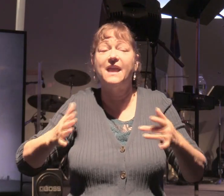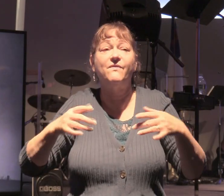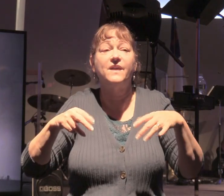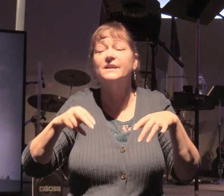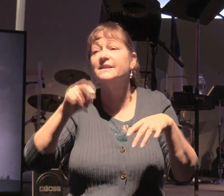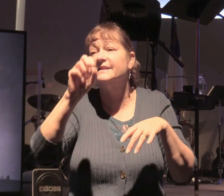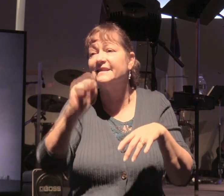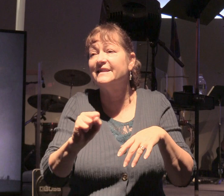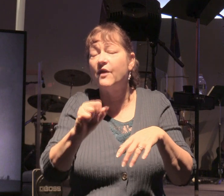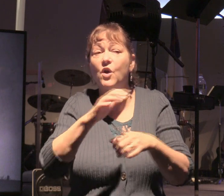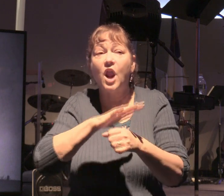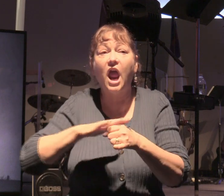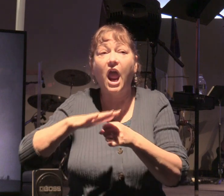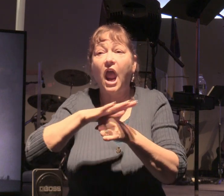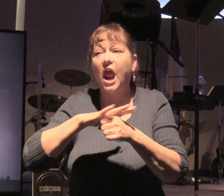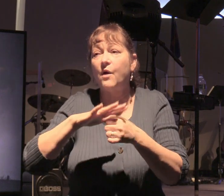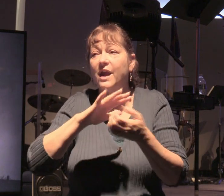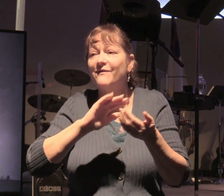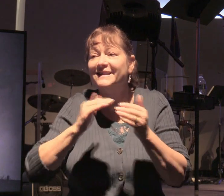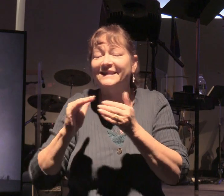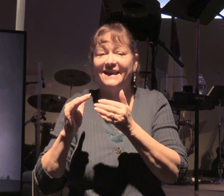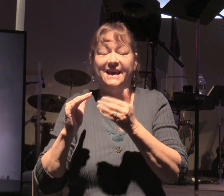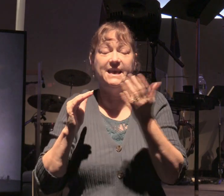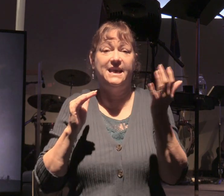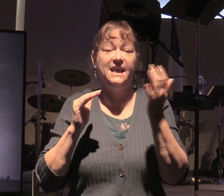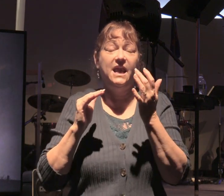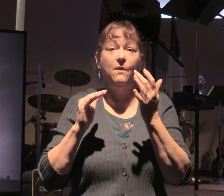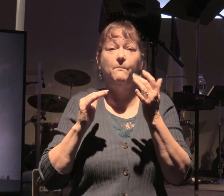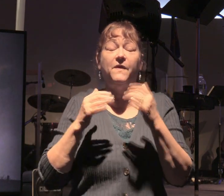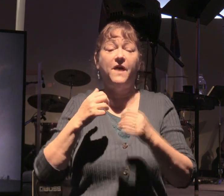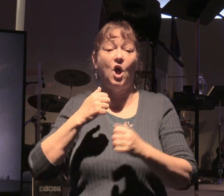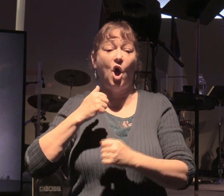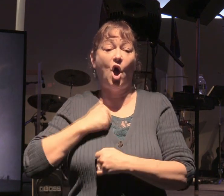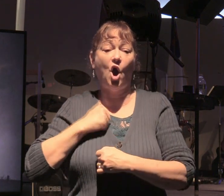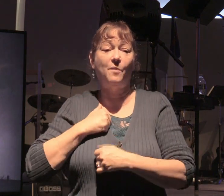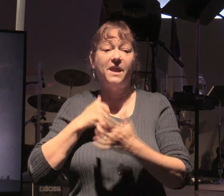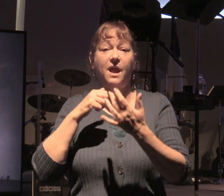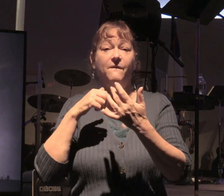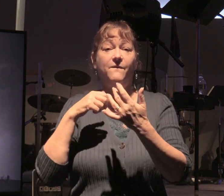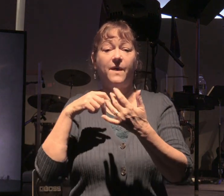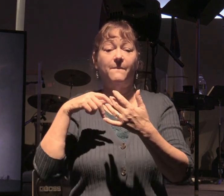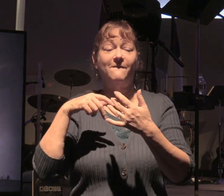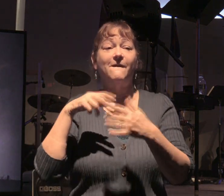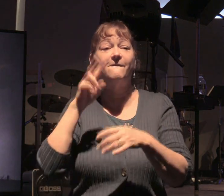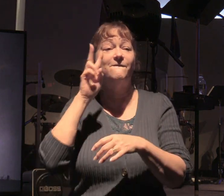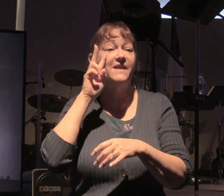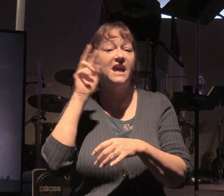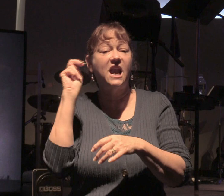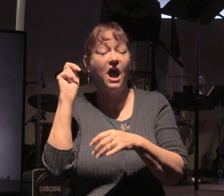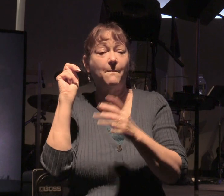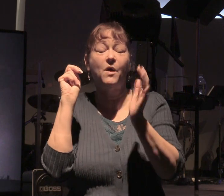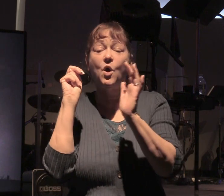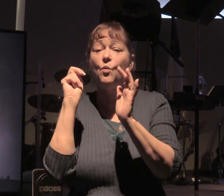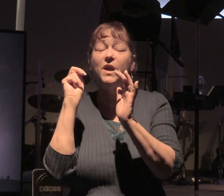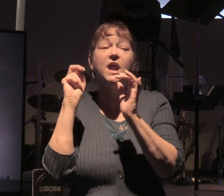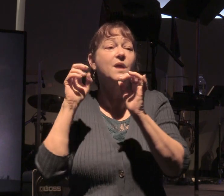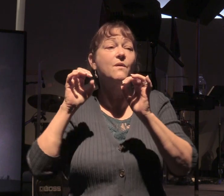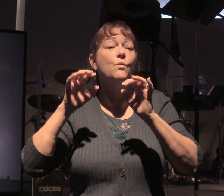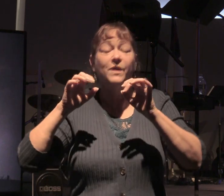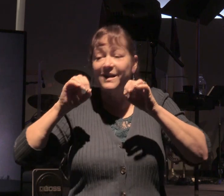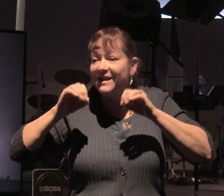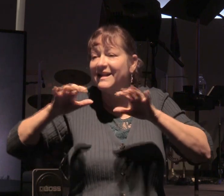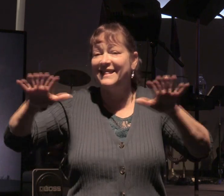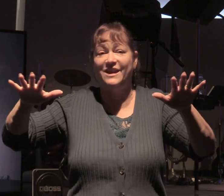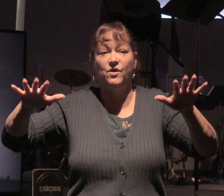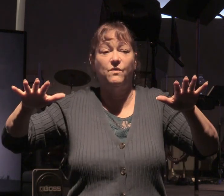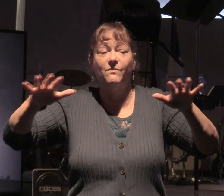city, while the Army of the Republic of Vietnam, the ARVN, would clear out the northern portion of the